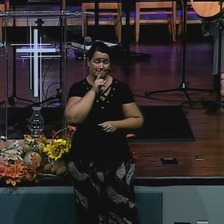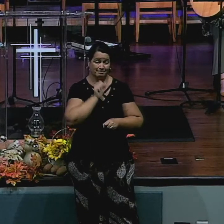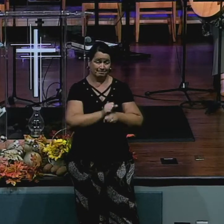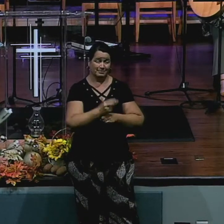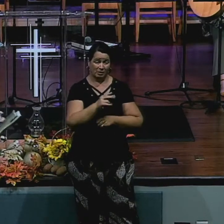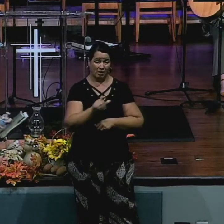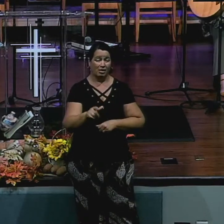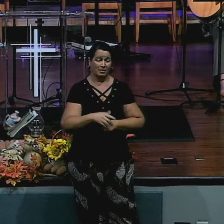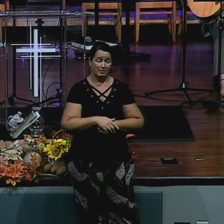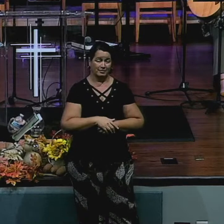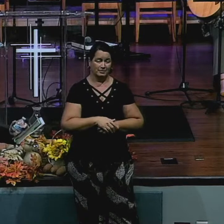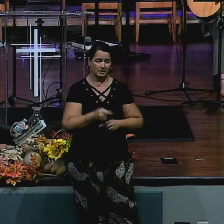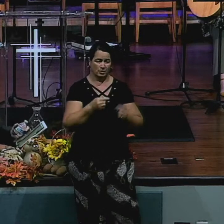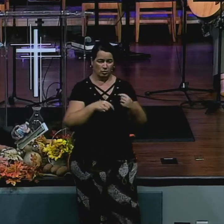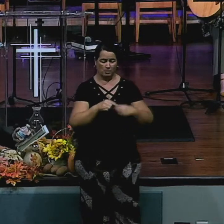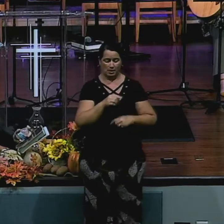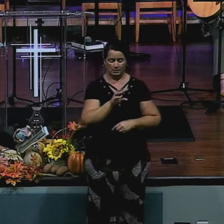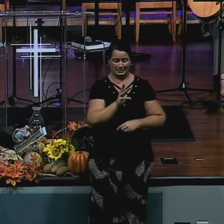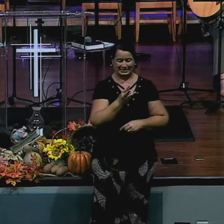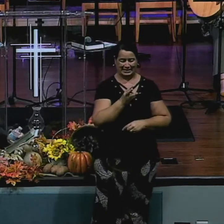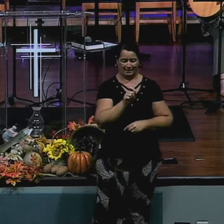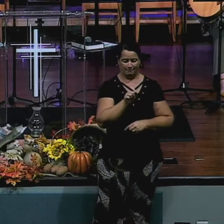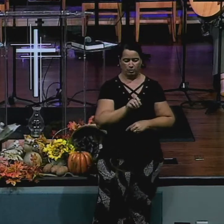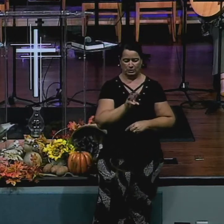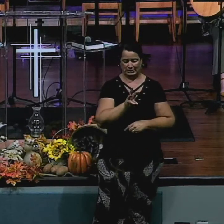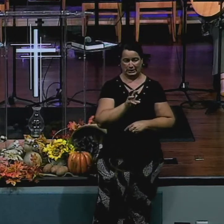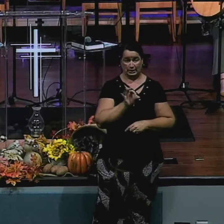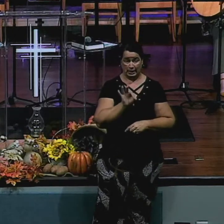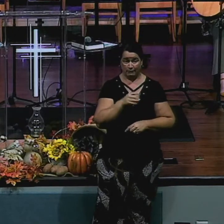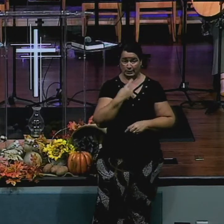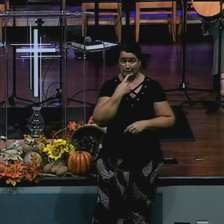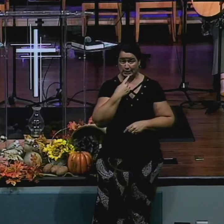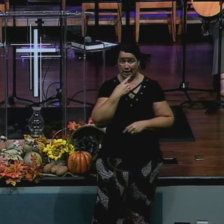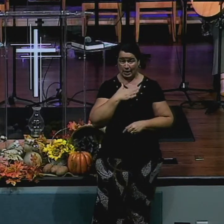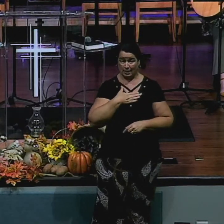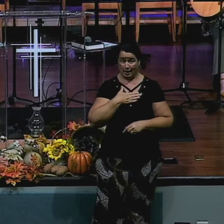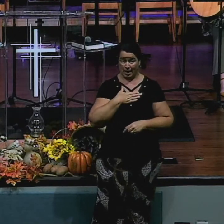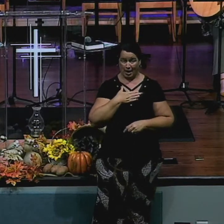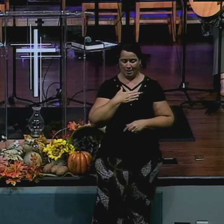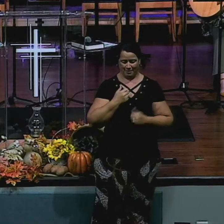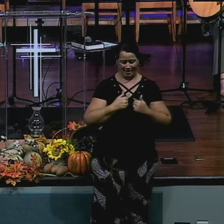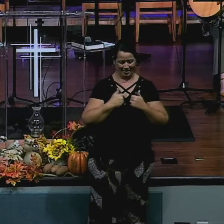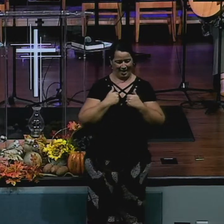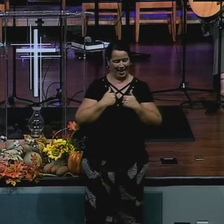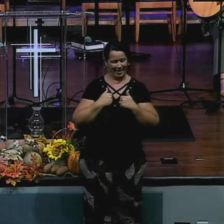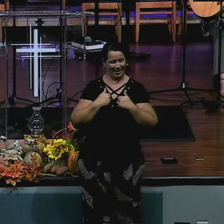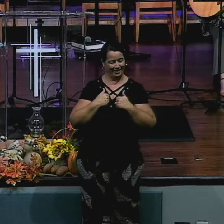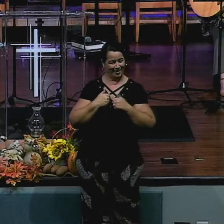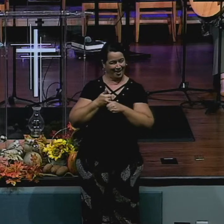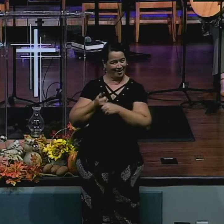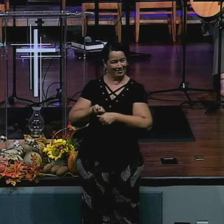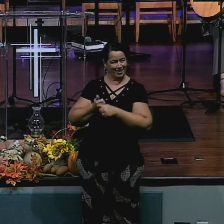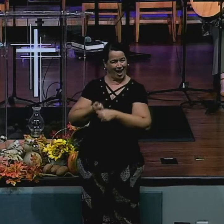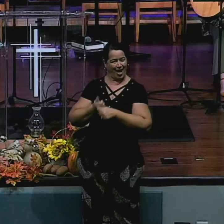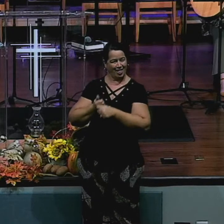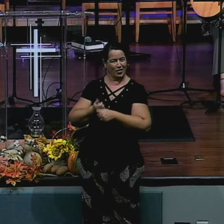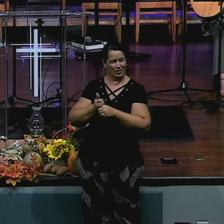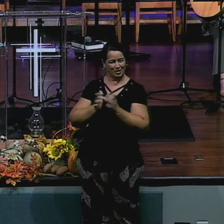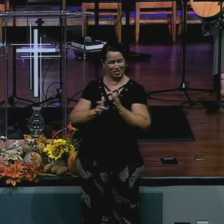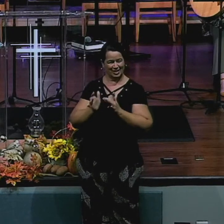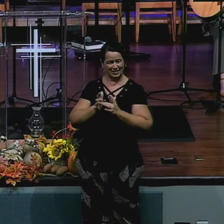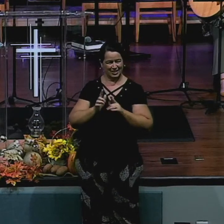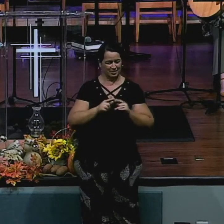7? Let's go back to verse 6. If we say we're walking in the light, but we're walking in darkness, we're lying. The truth isn't really